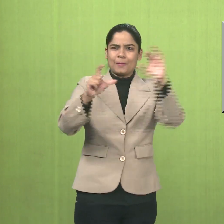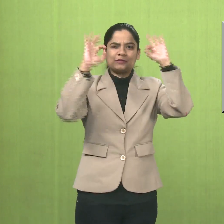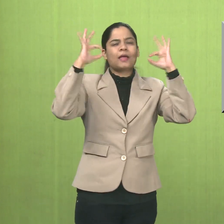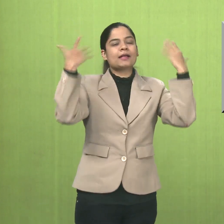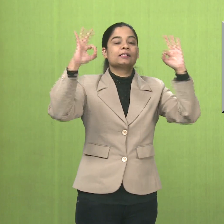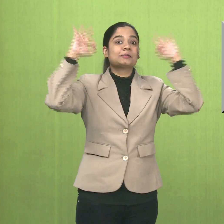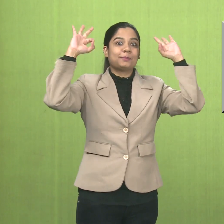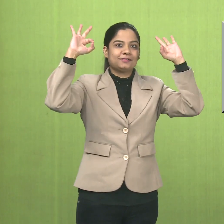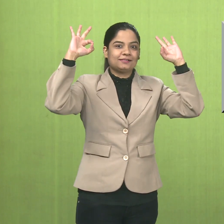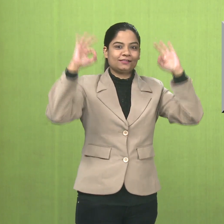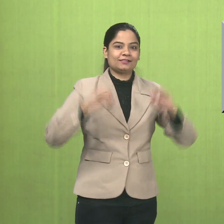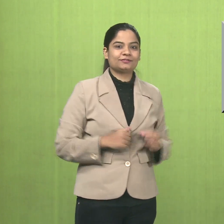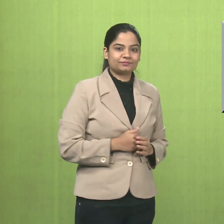event, etc.